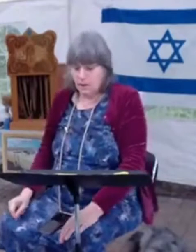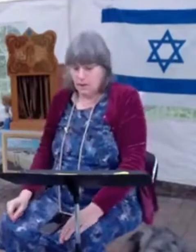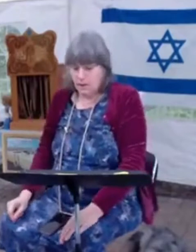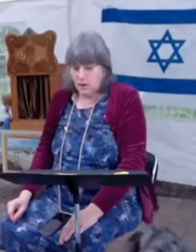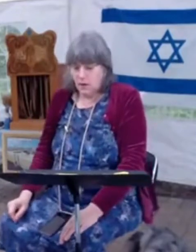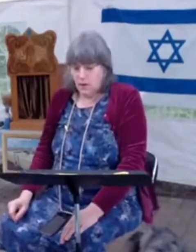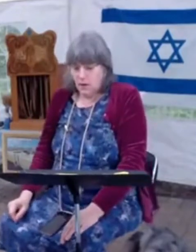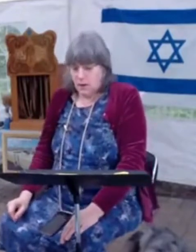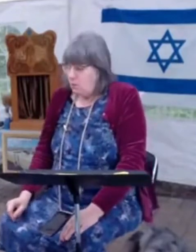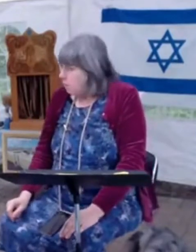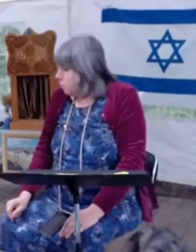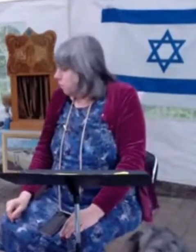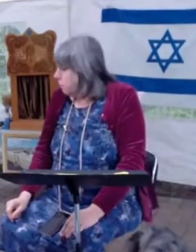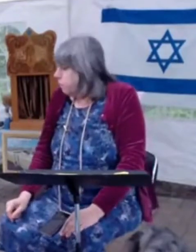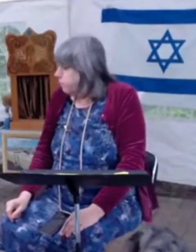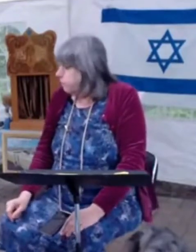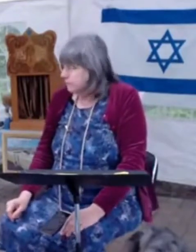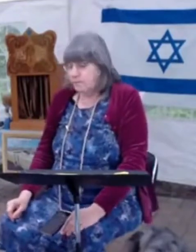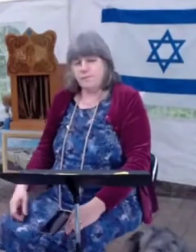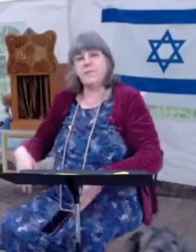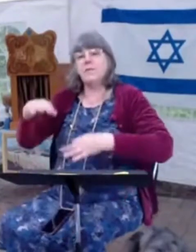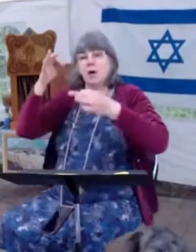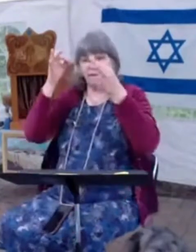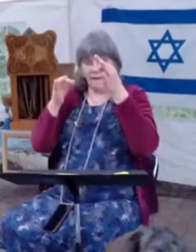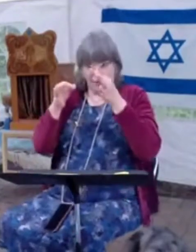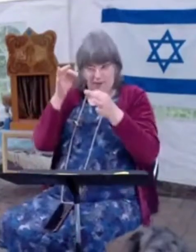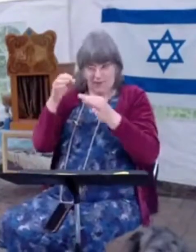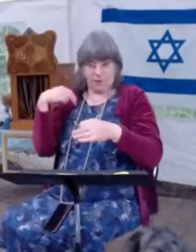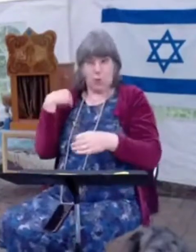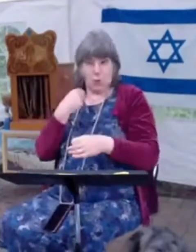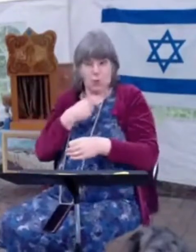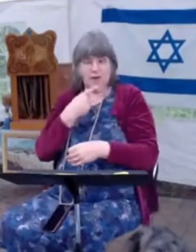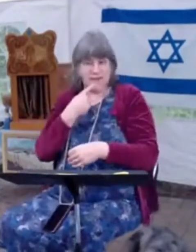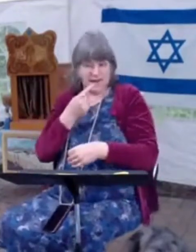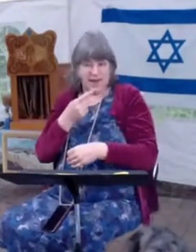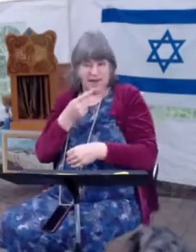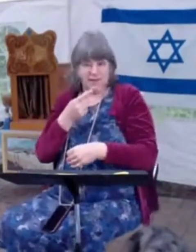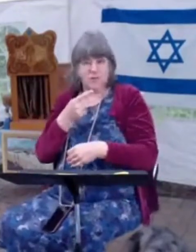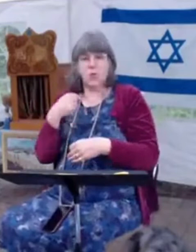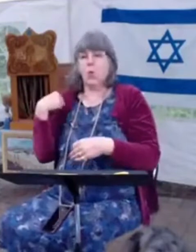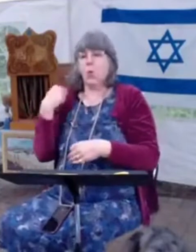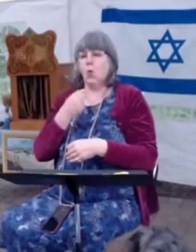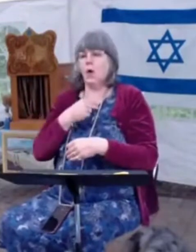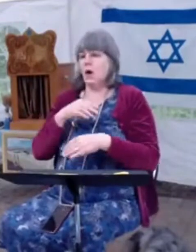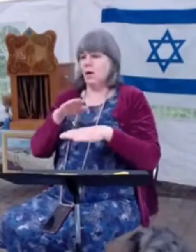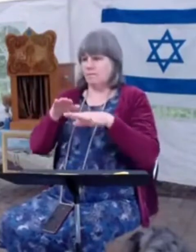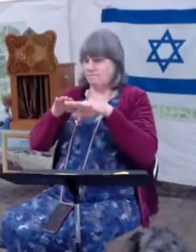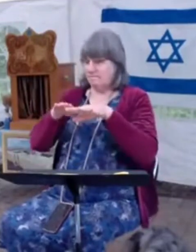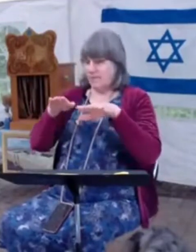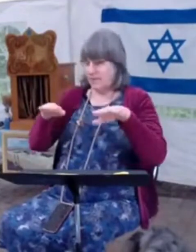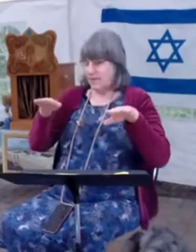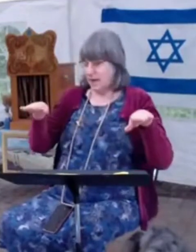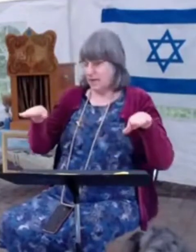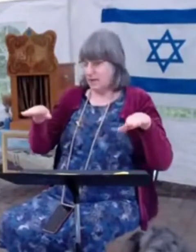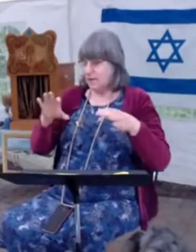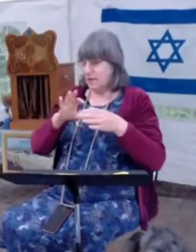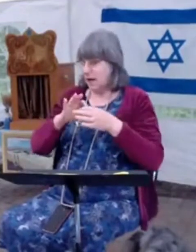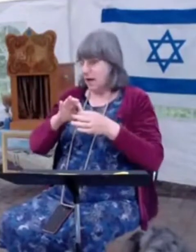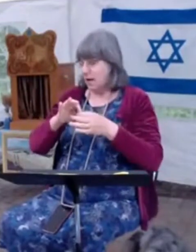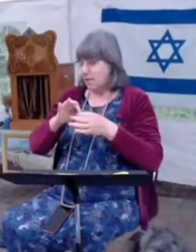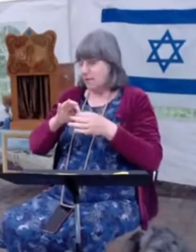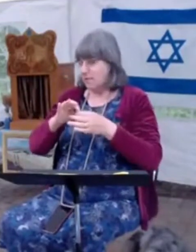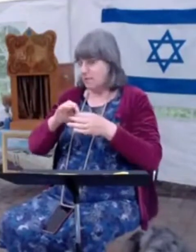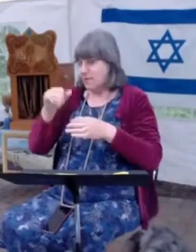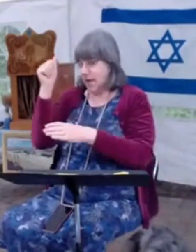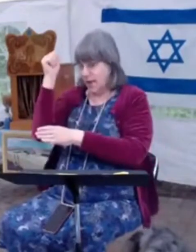if we say that we are sons of Abraham, Jews say we're descendants of Abraham. And in